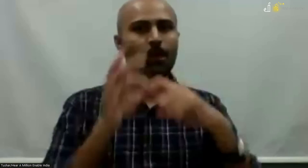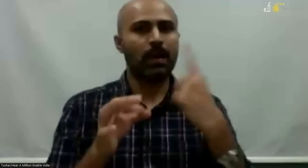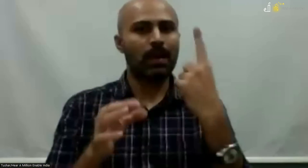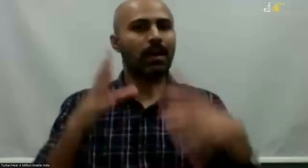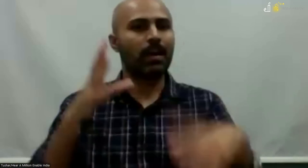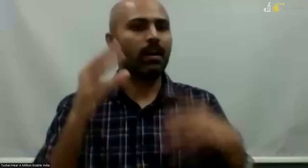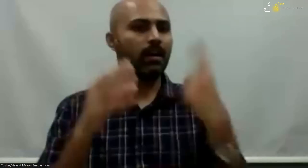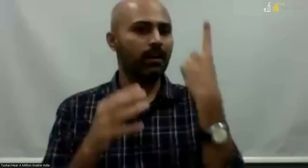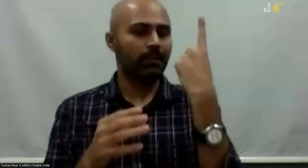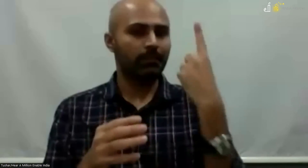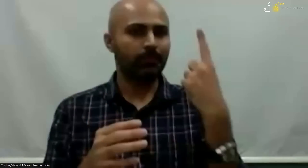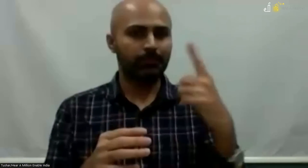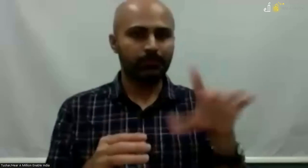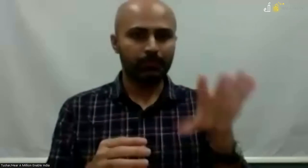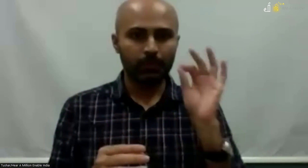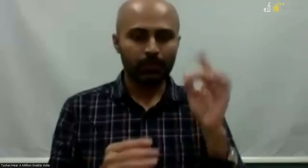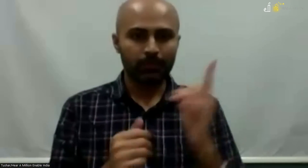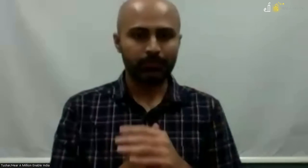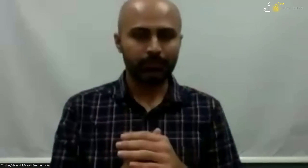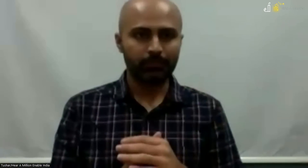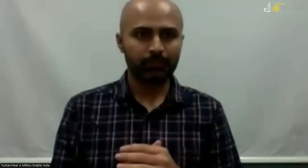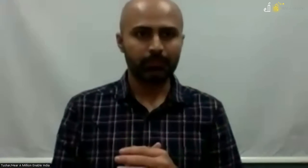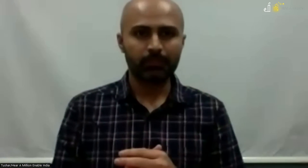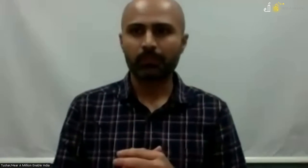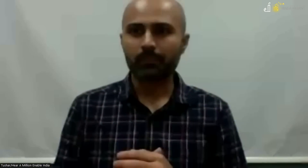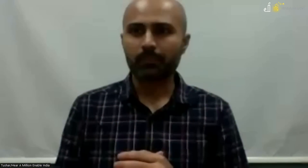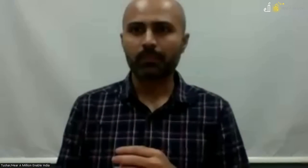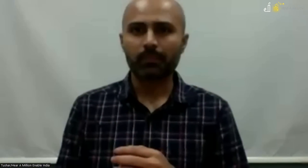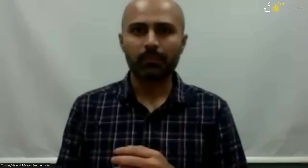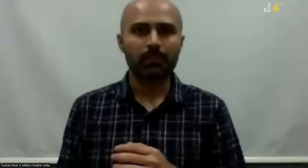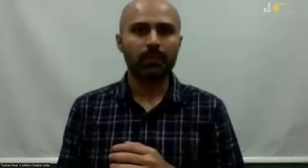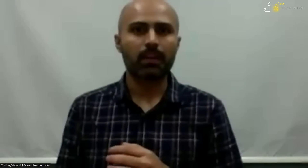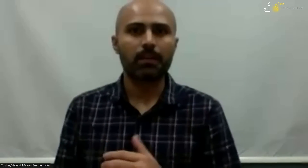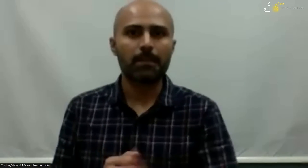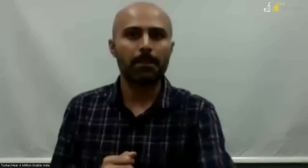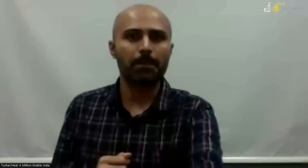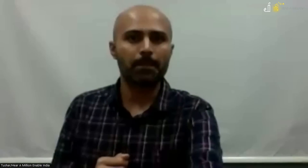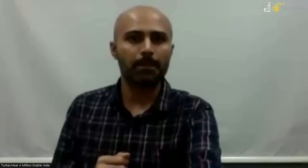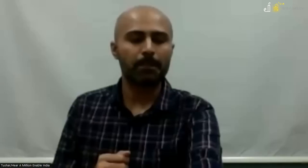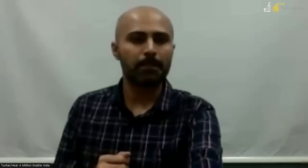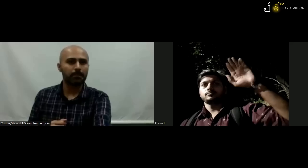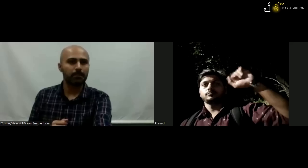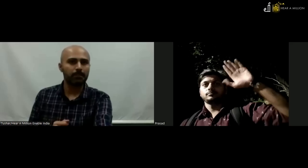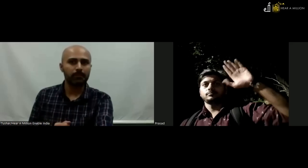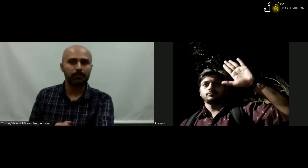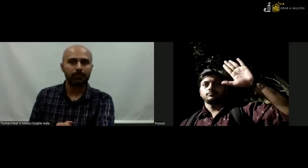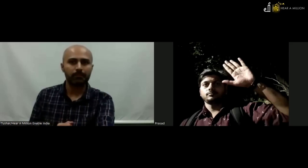so last one, we can have one more male asking the question.